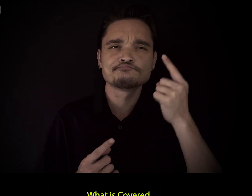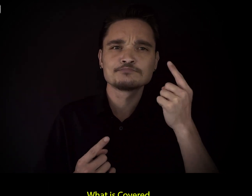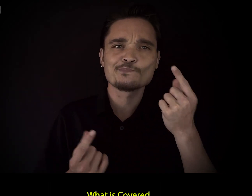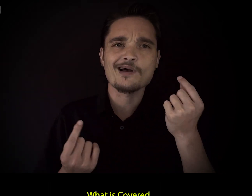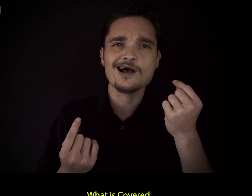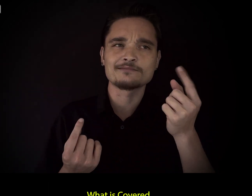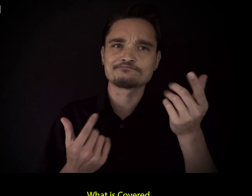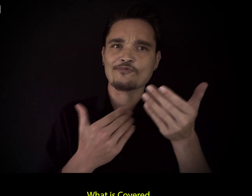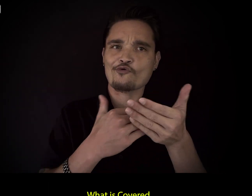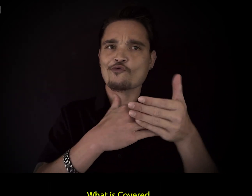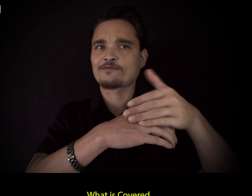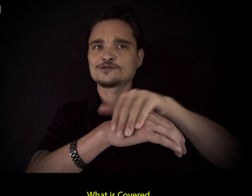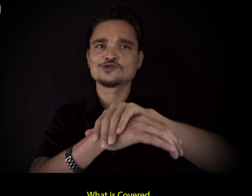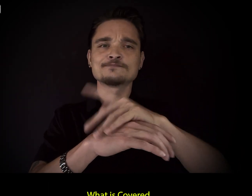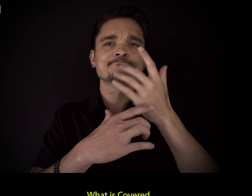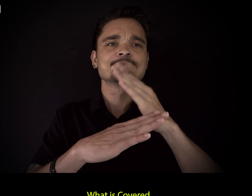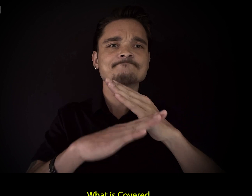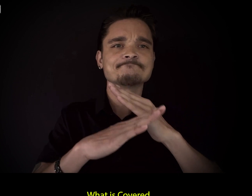What is covered?